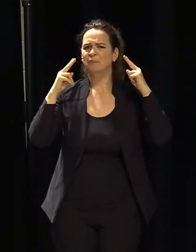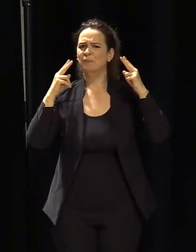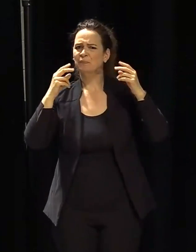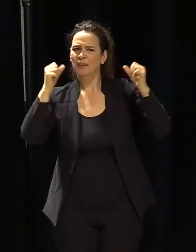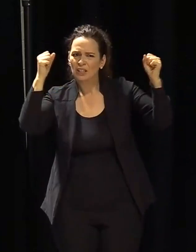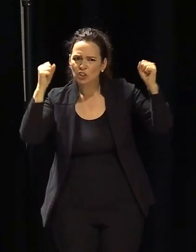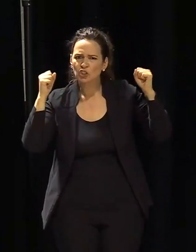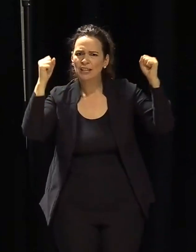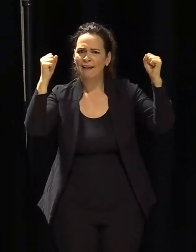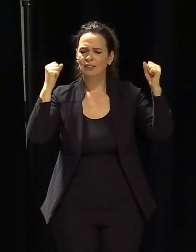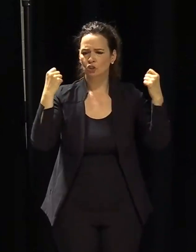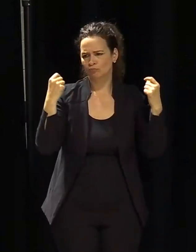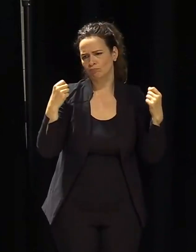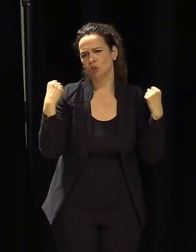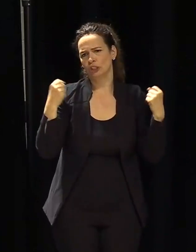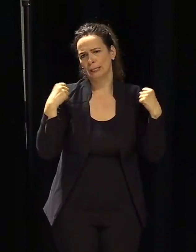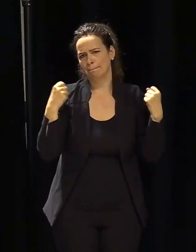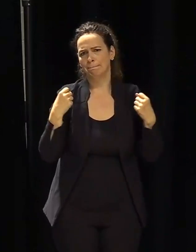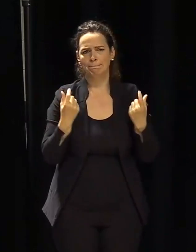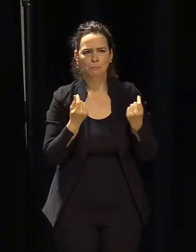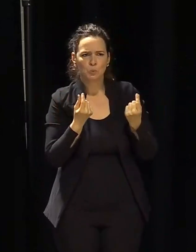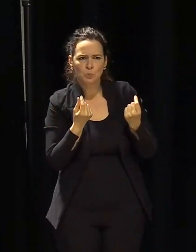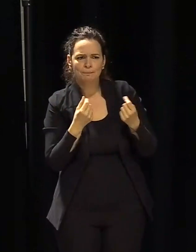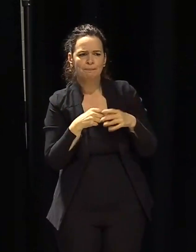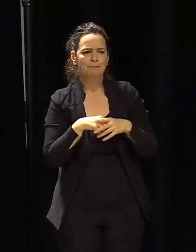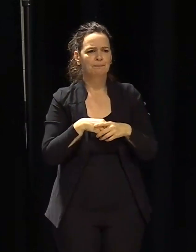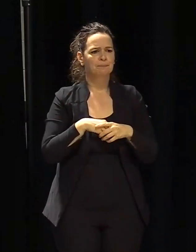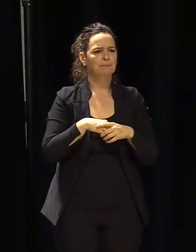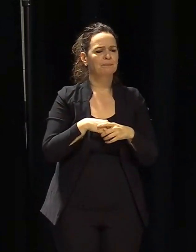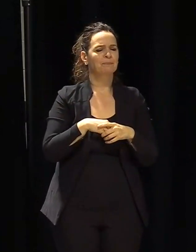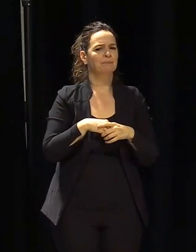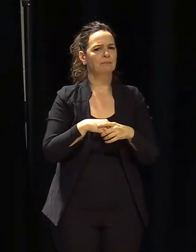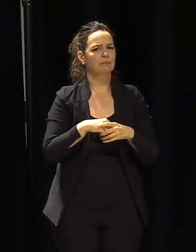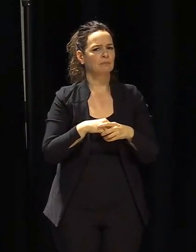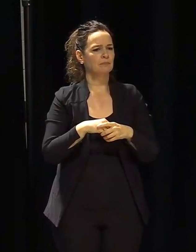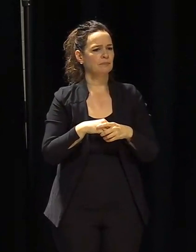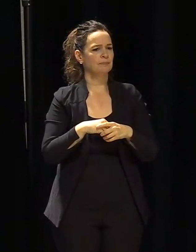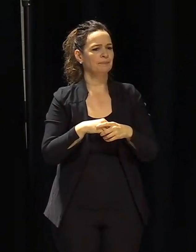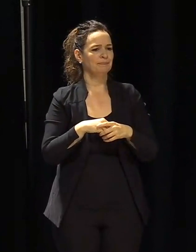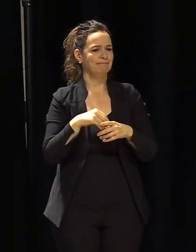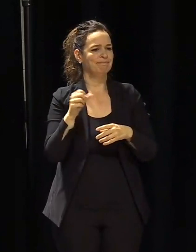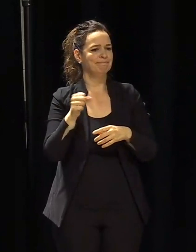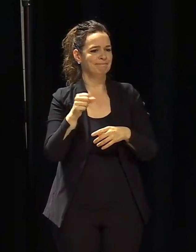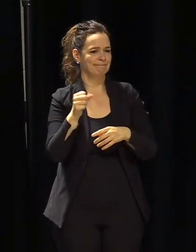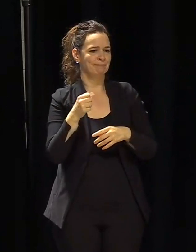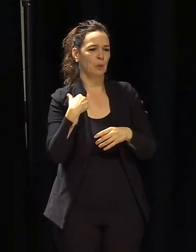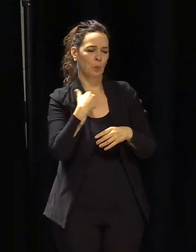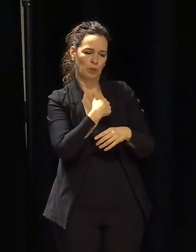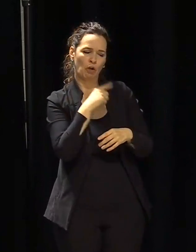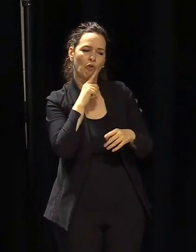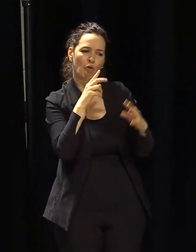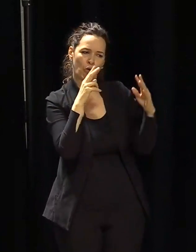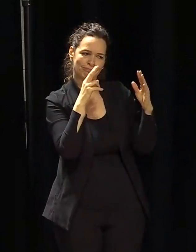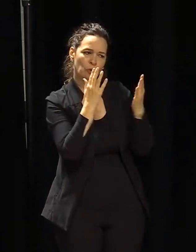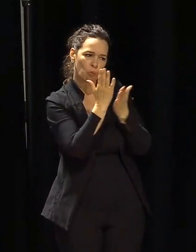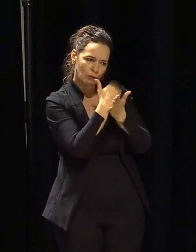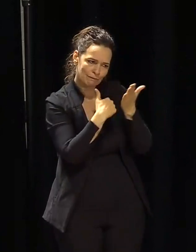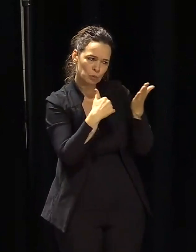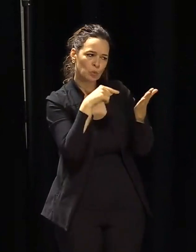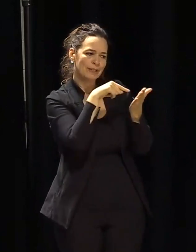it's worth, and I asked to reassess the orange zone zip codes. Some of these zip codes have